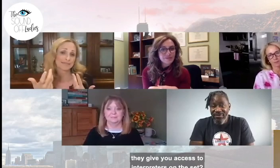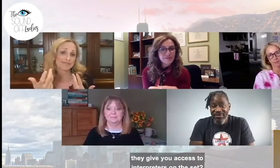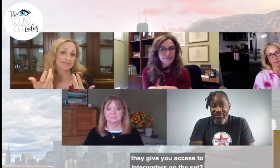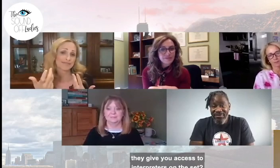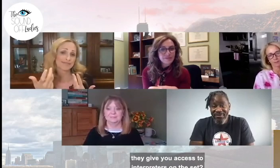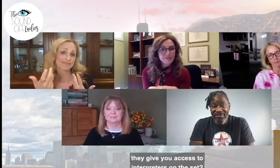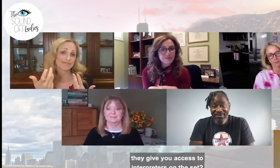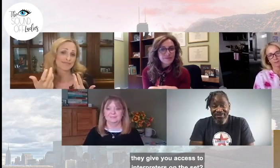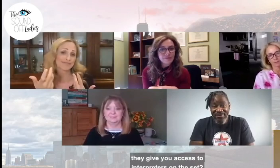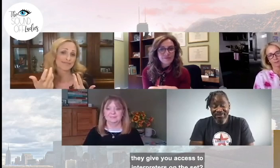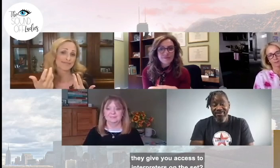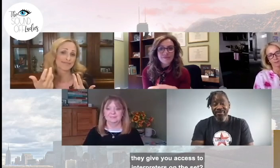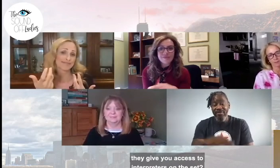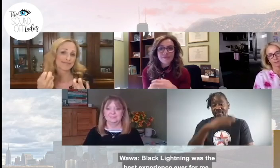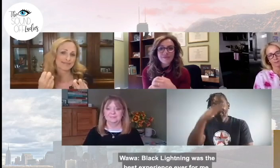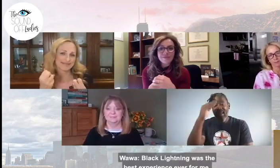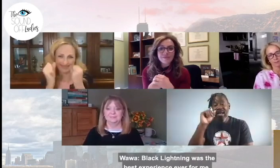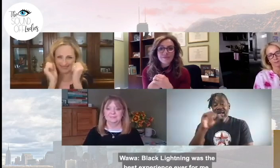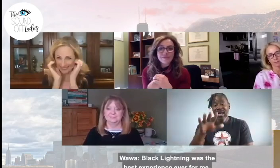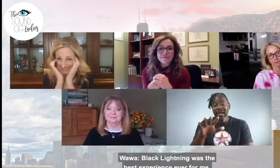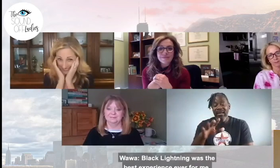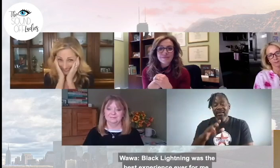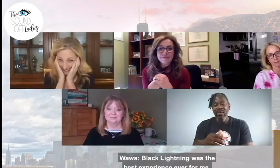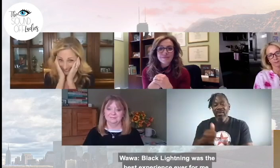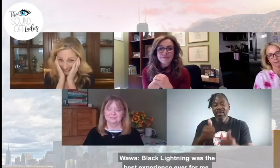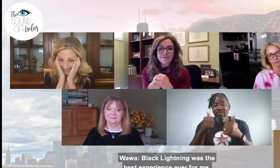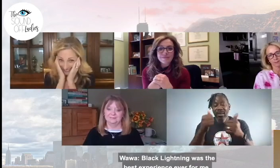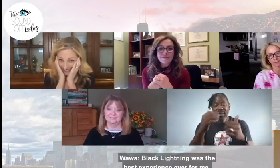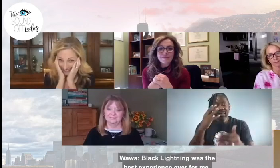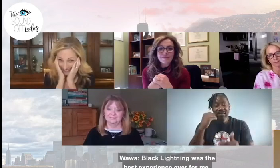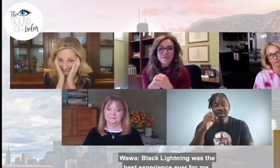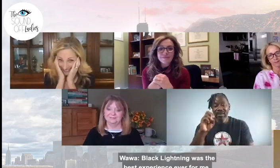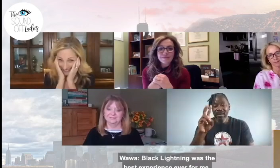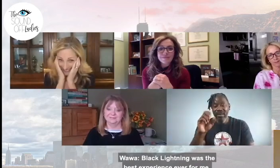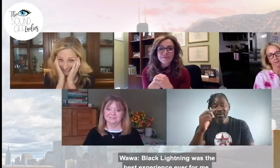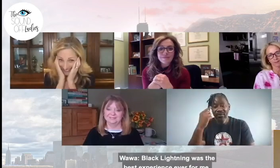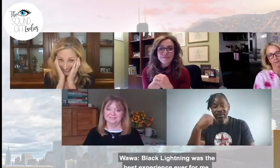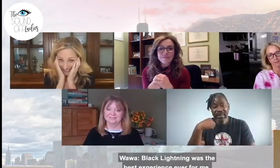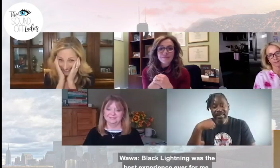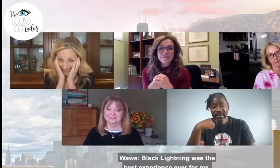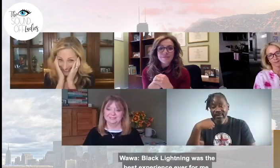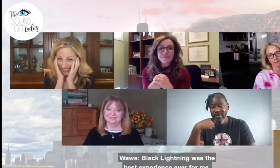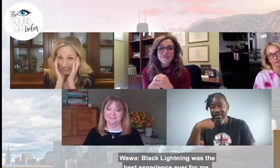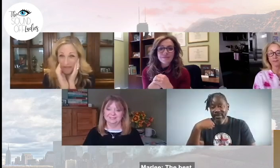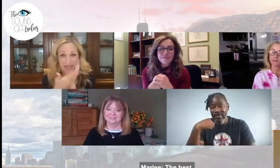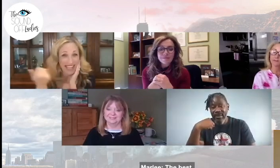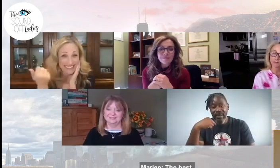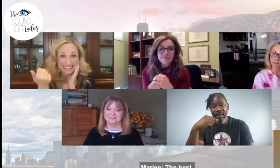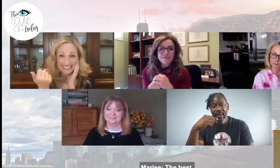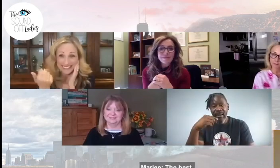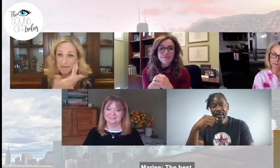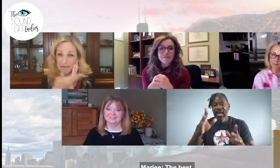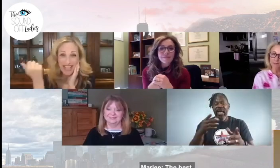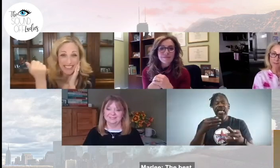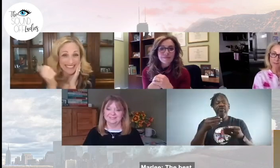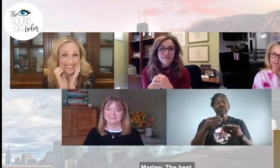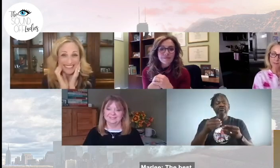on set, or how did that experience go for you? Black Lightning was the best experience for me ever. The